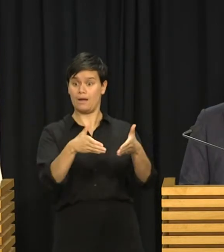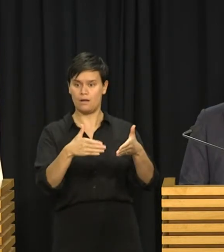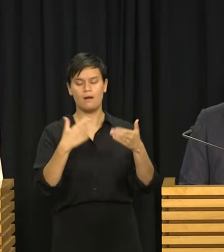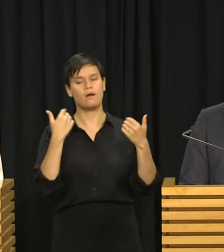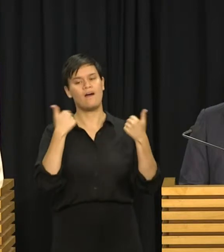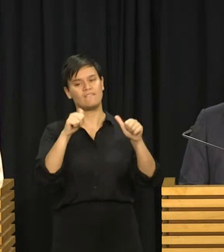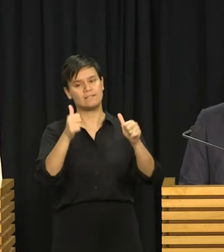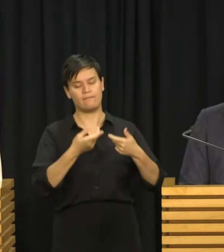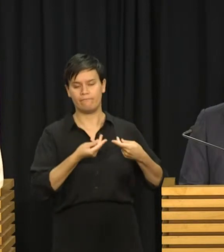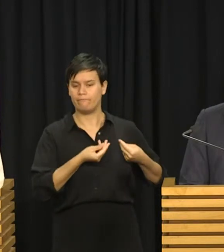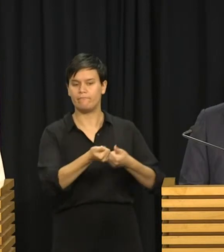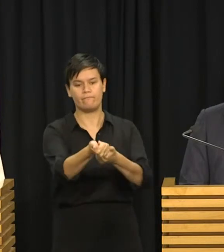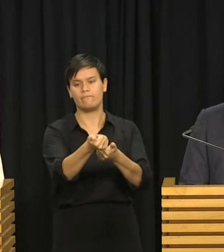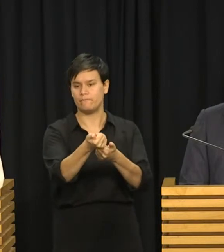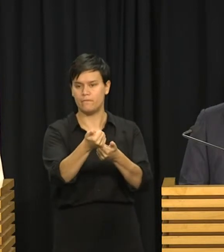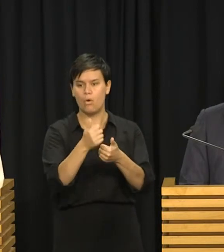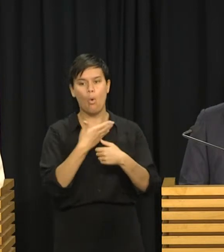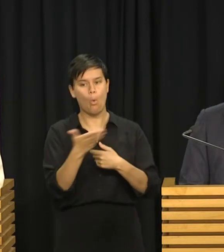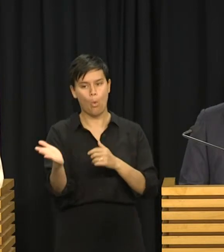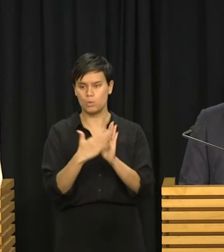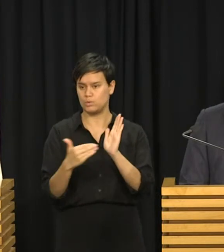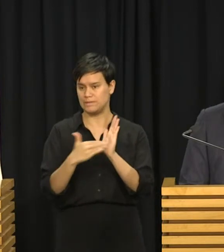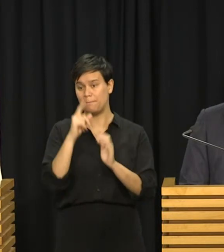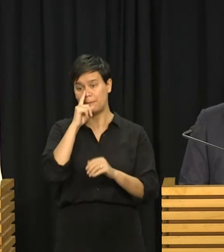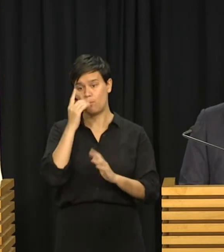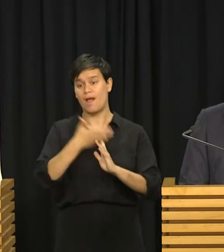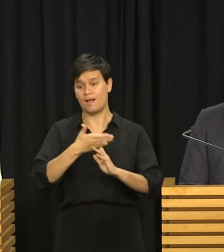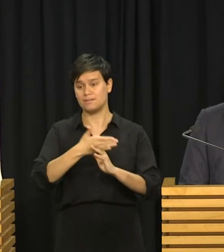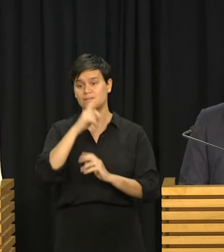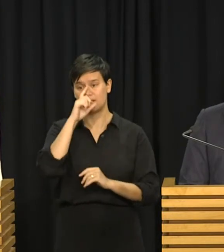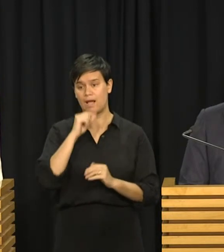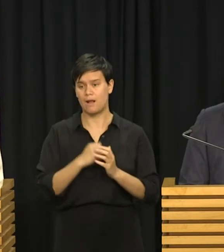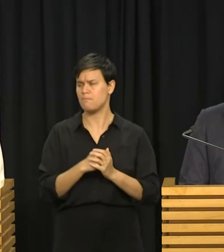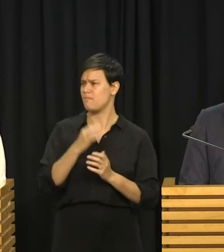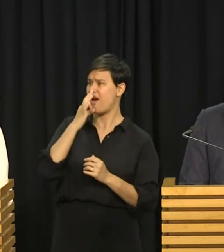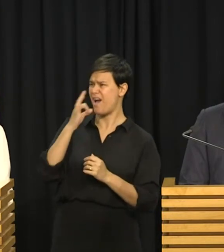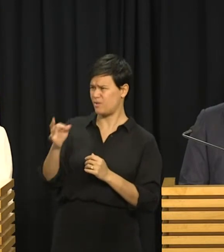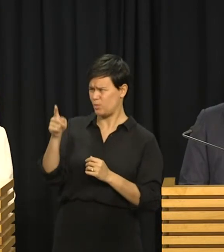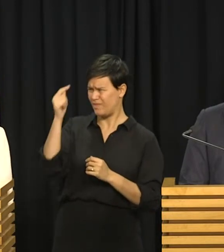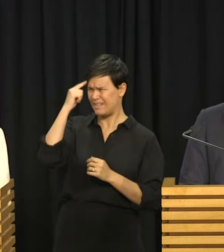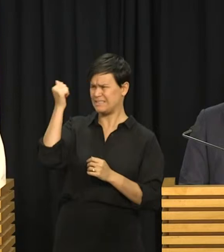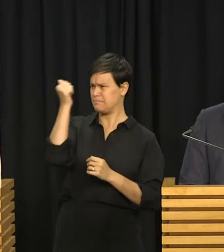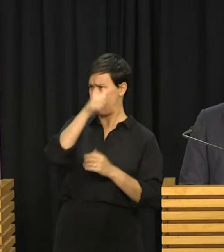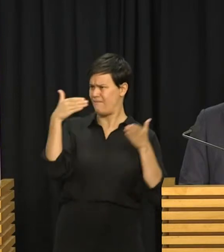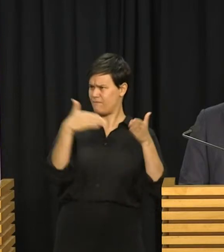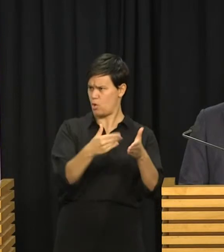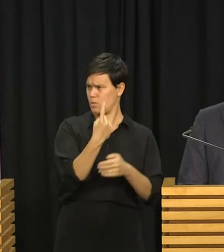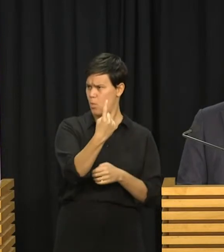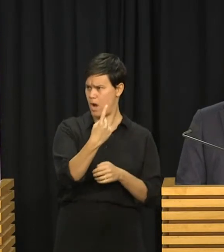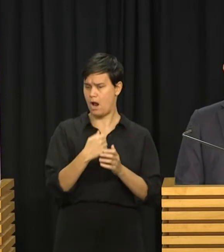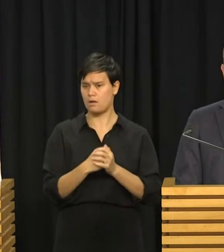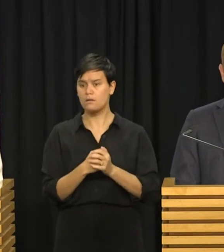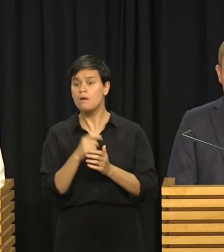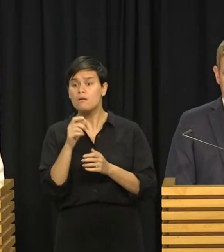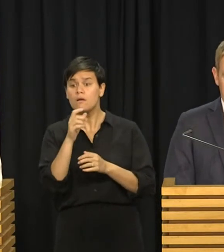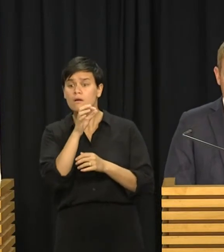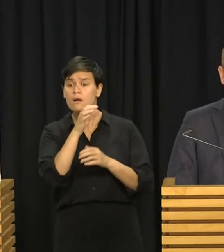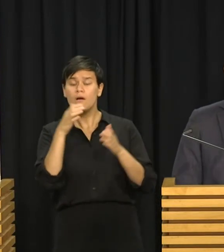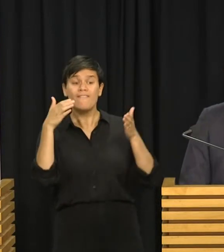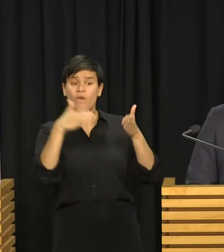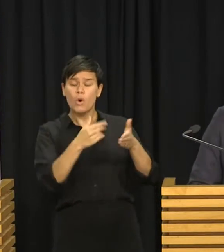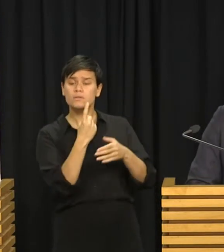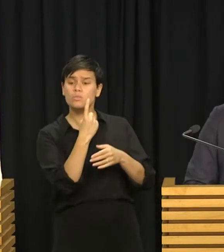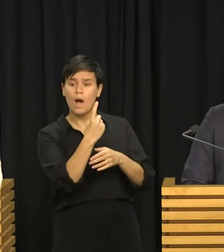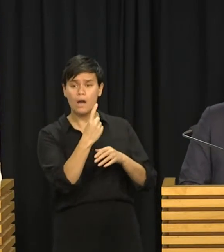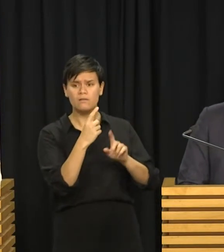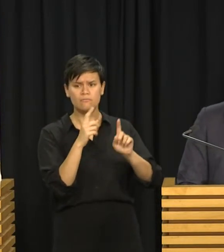vaccine available to all New Zealanders. Is it smart to have all our eggs in one basket? Well, technically we won't. We still have purchase arrangements in